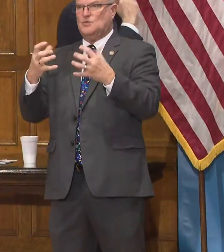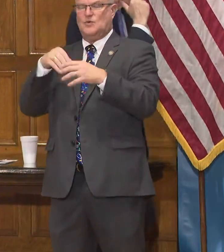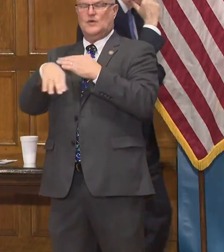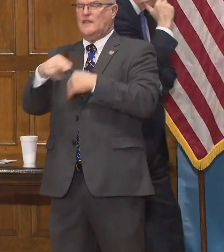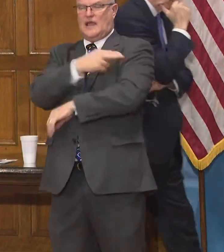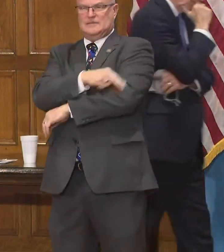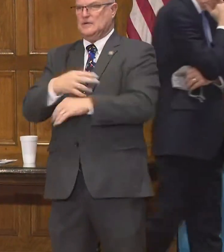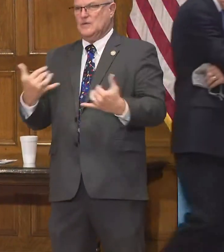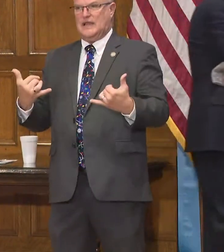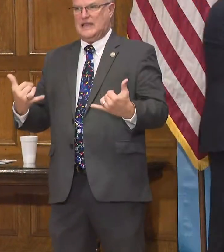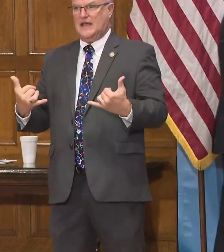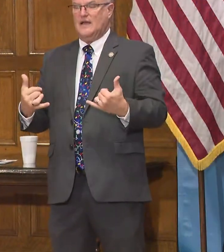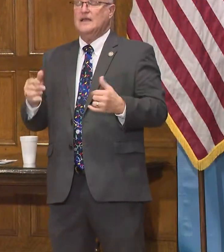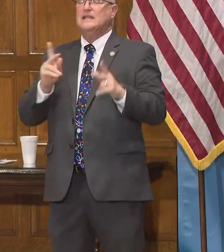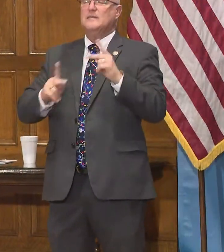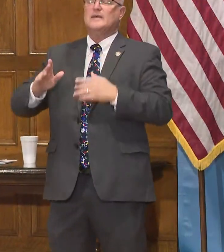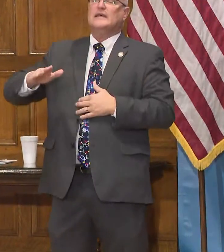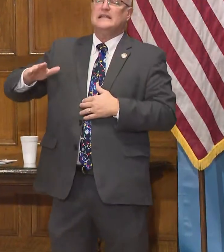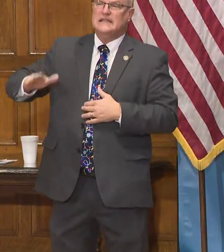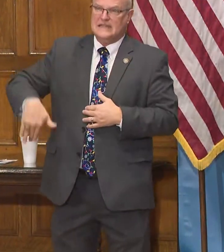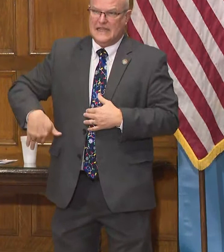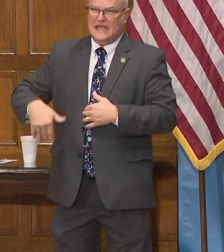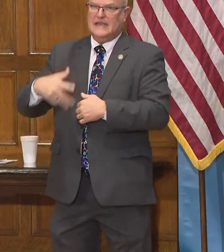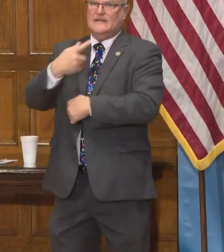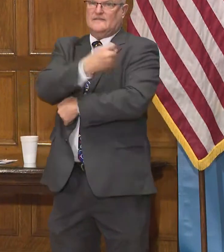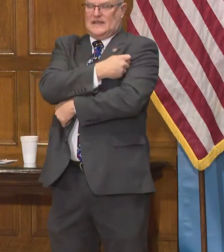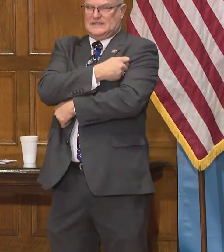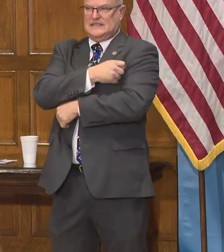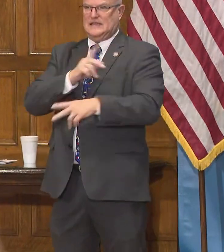into the hospital now. It is the non-vaccinated individual.